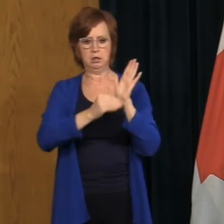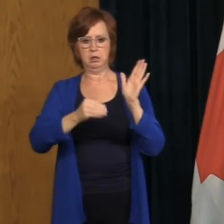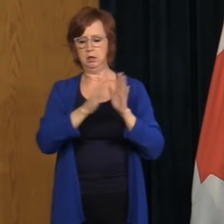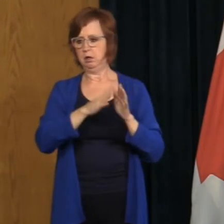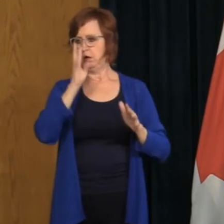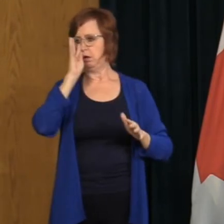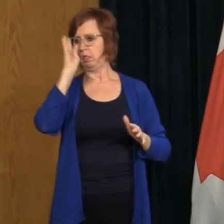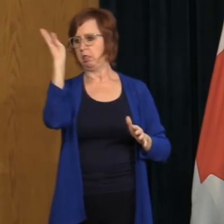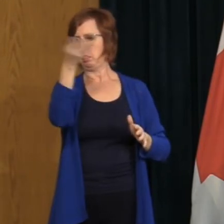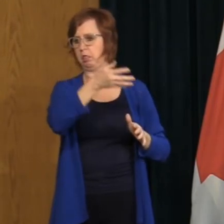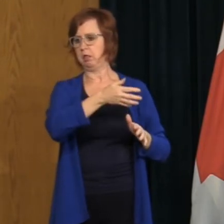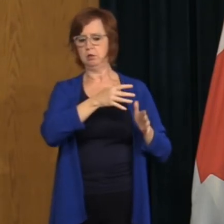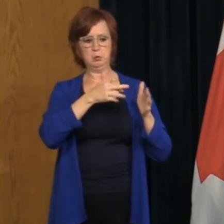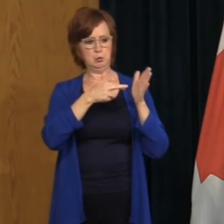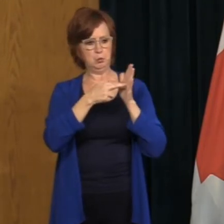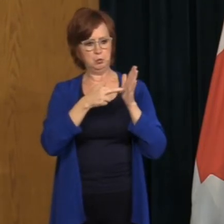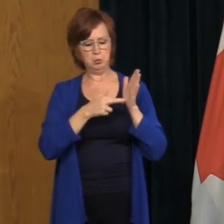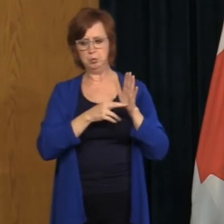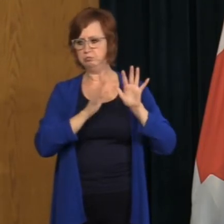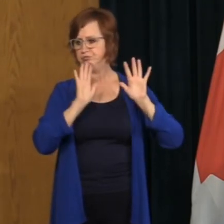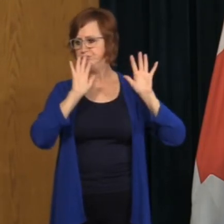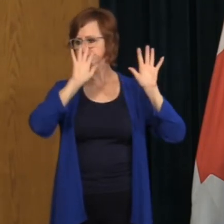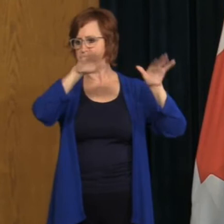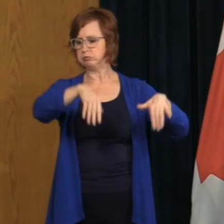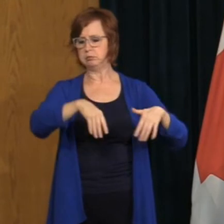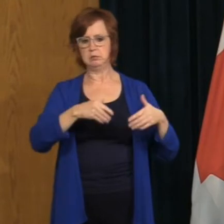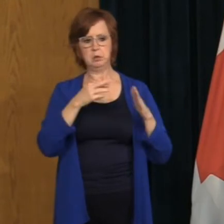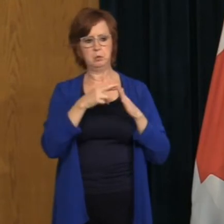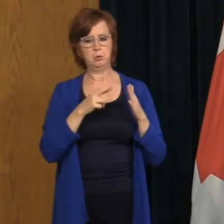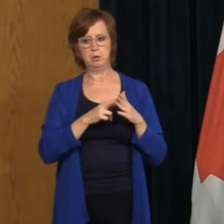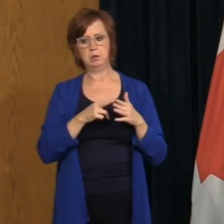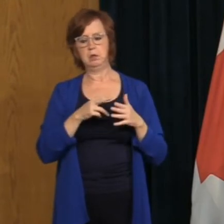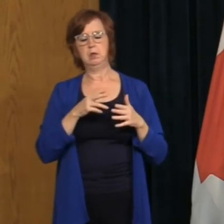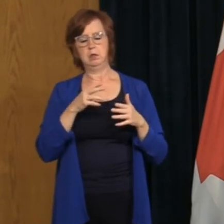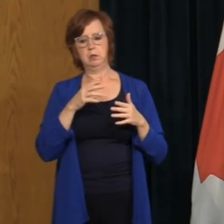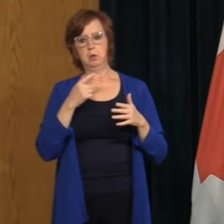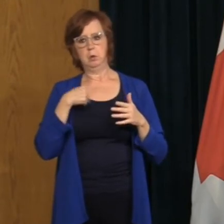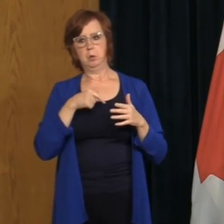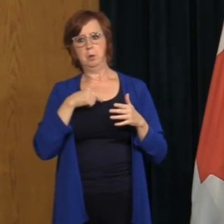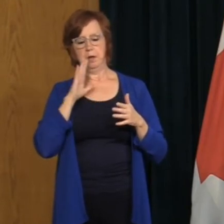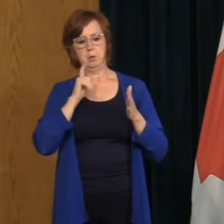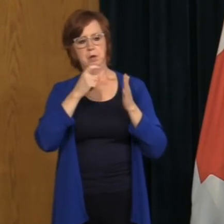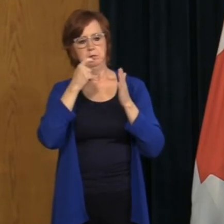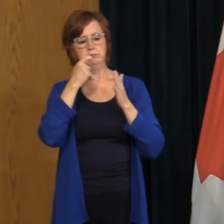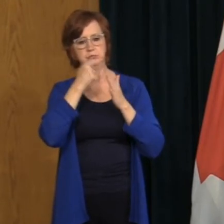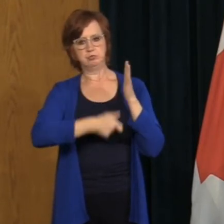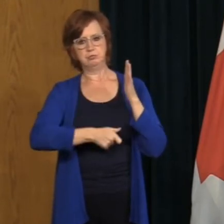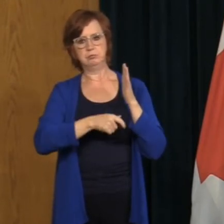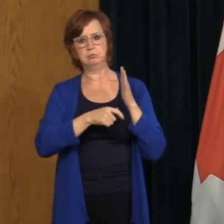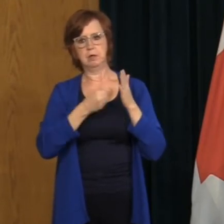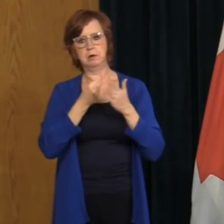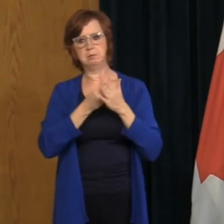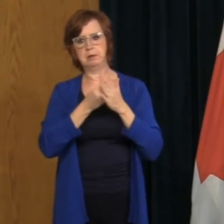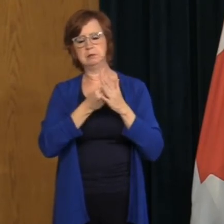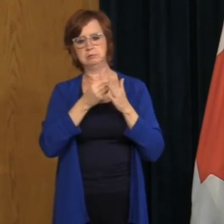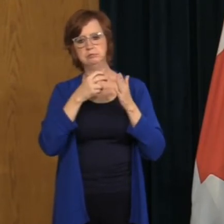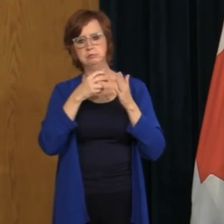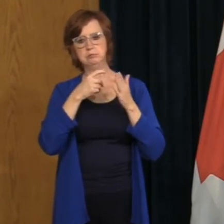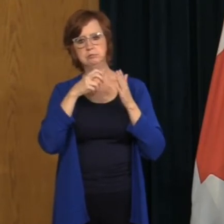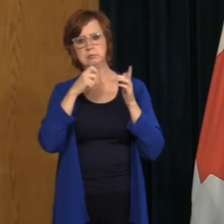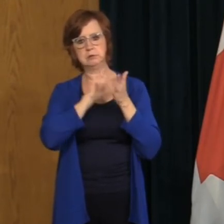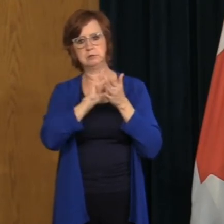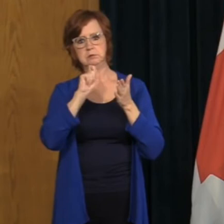not following the public health orders, most certainly we would move forward with a fine, a monetary penalty, and that's happened in other